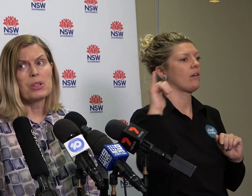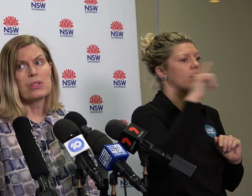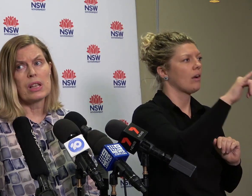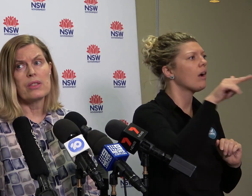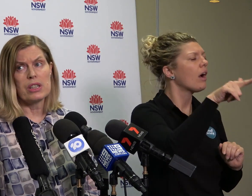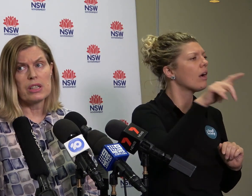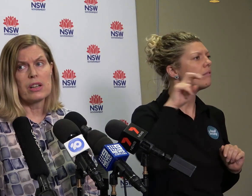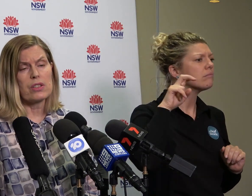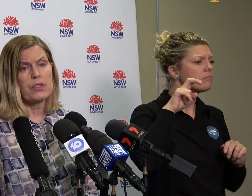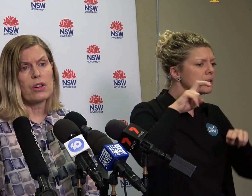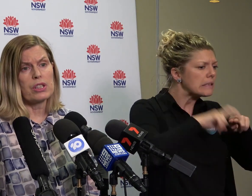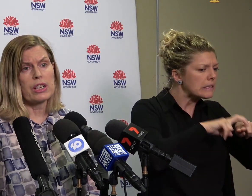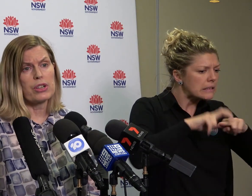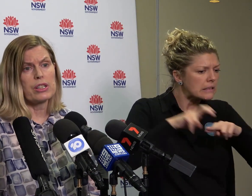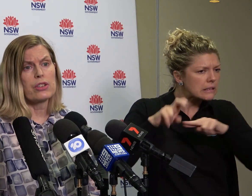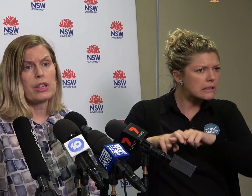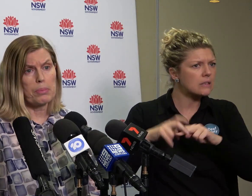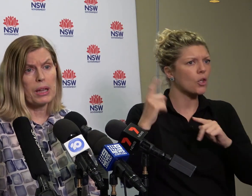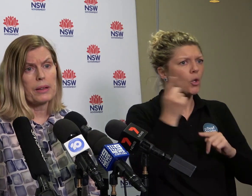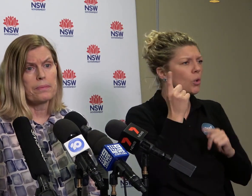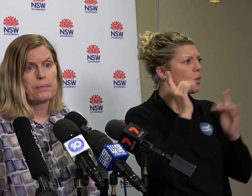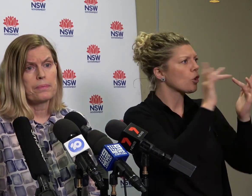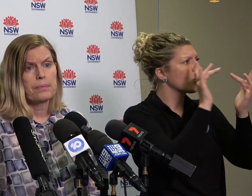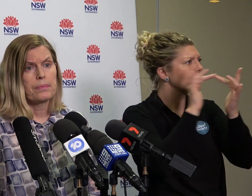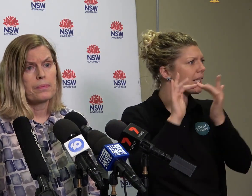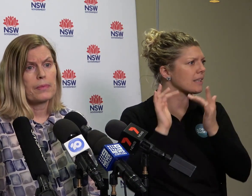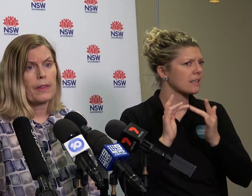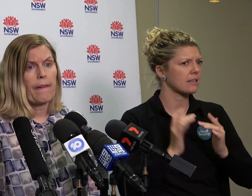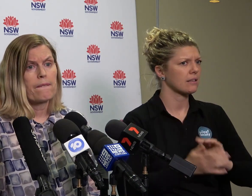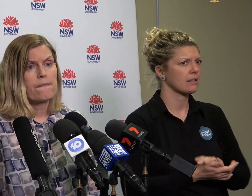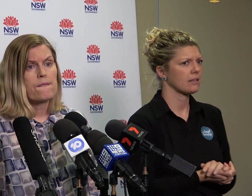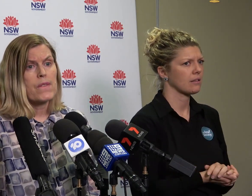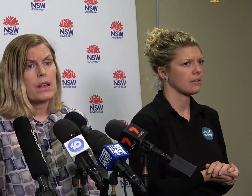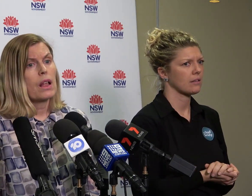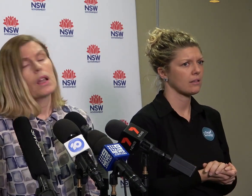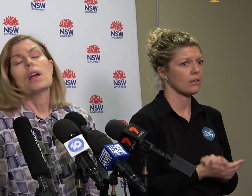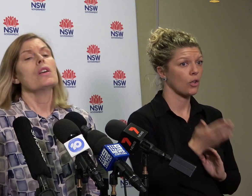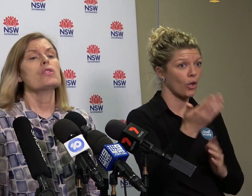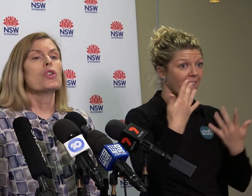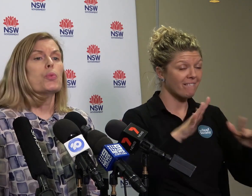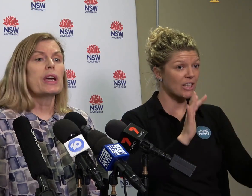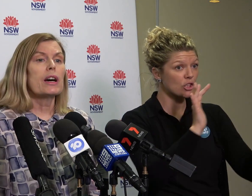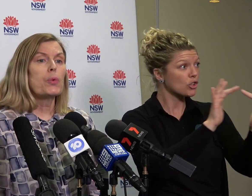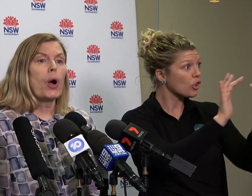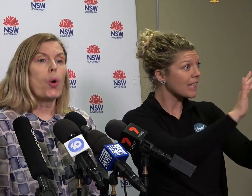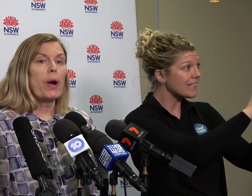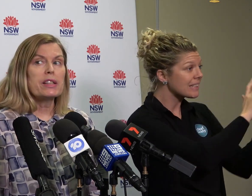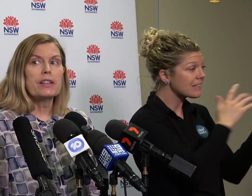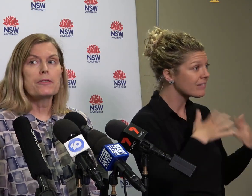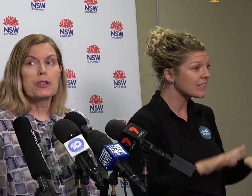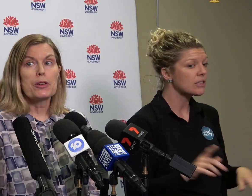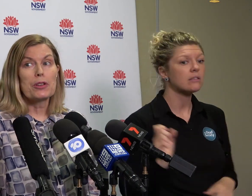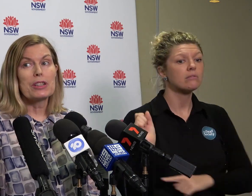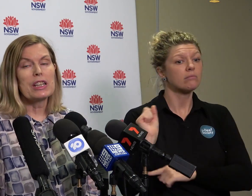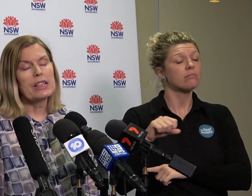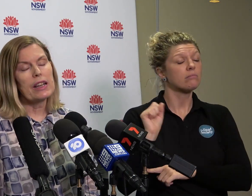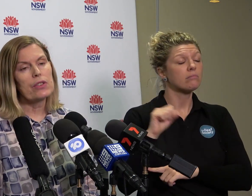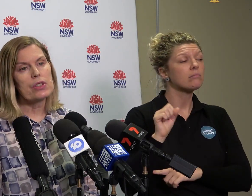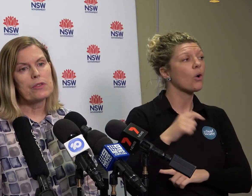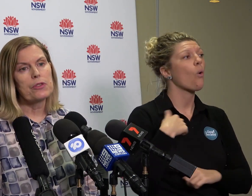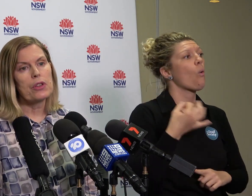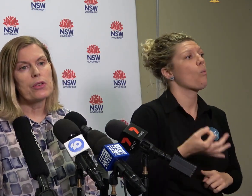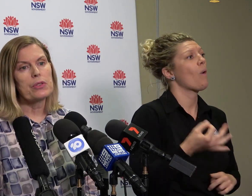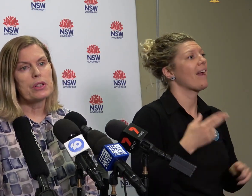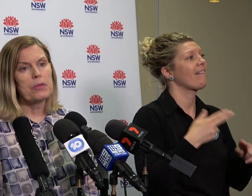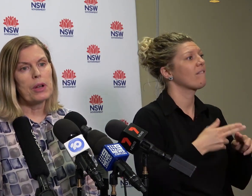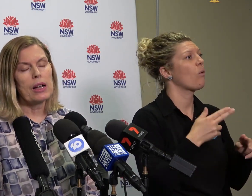seat numbers and the details for the contact tracing on that plane. And if there's contact with everyone on that flight who may So have been we are infected? awaiting the